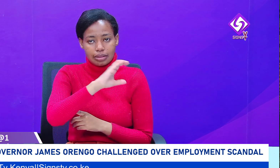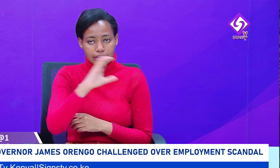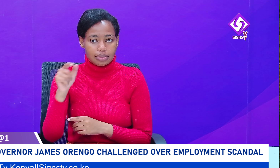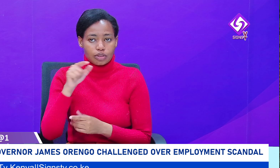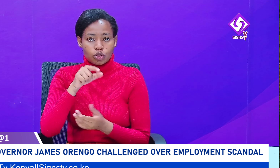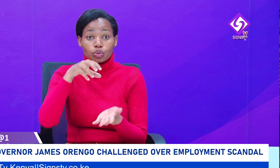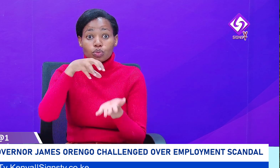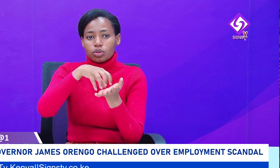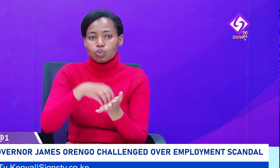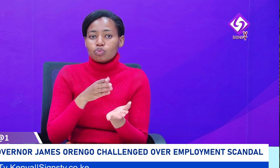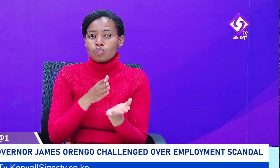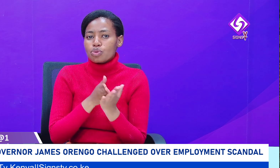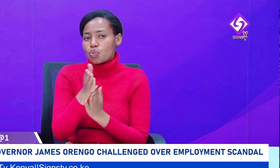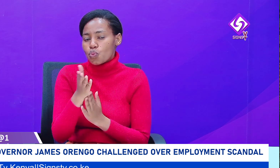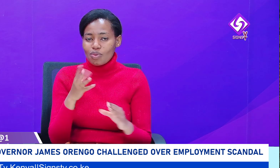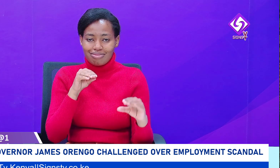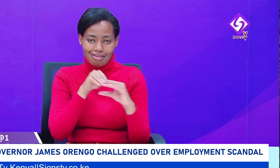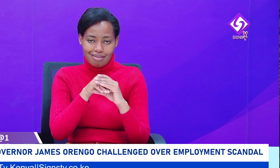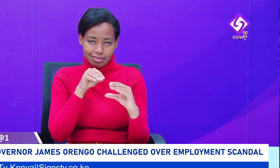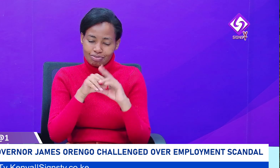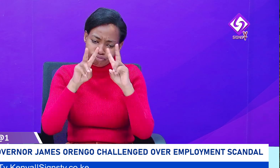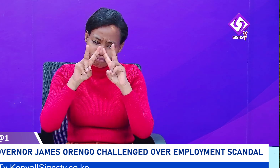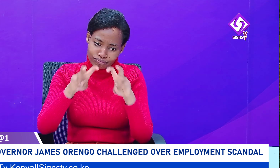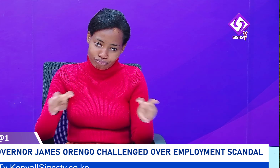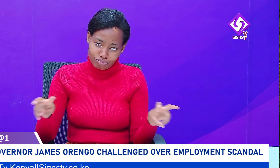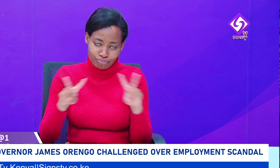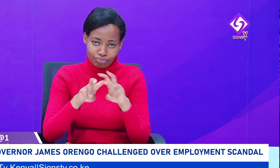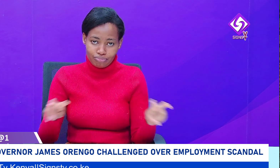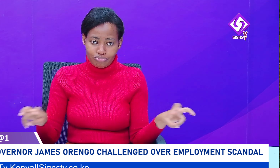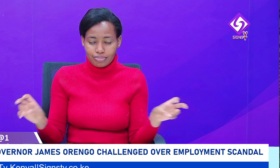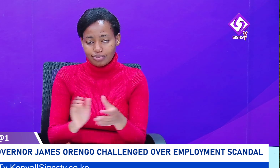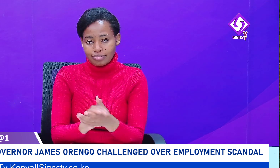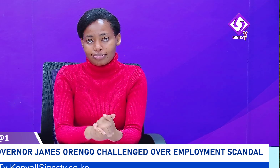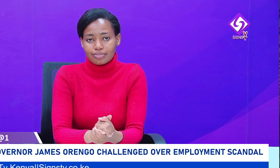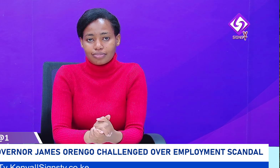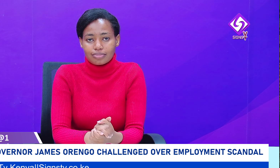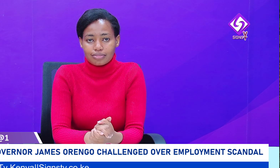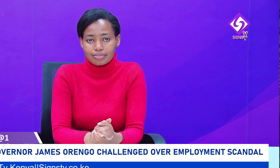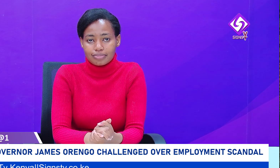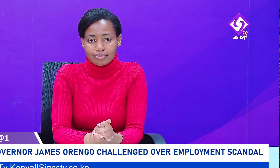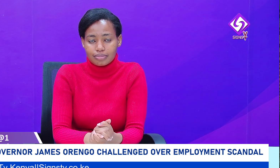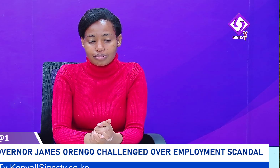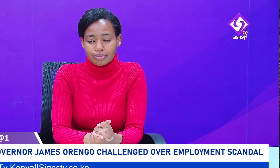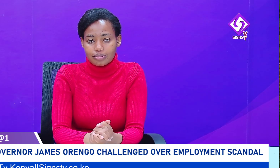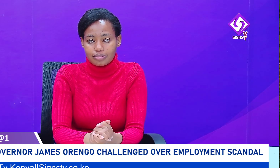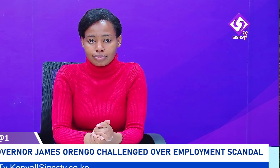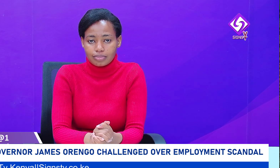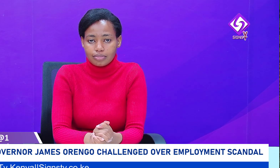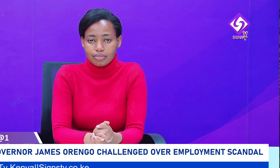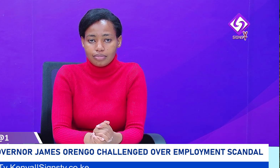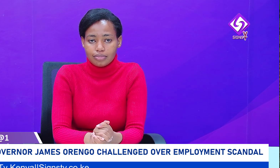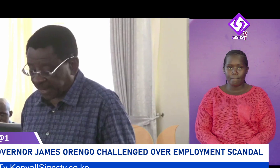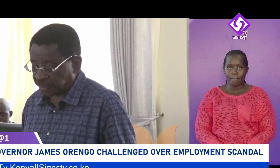and Anti-Corruption Commission, ESC, to conduct a thorough investigation.